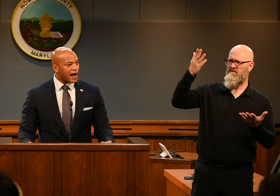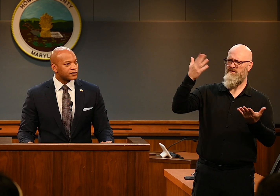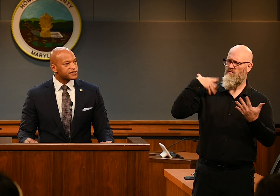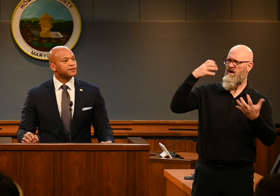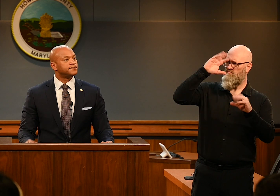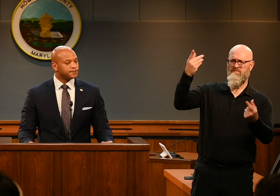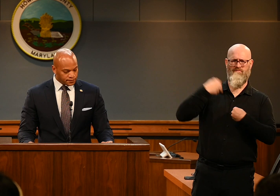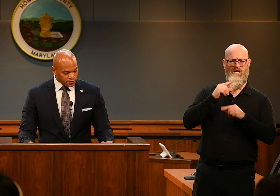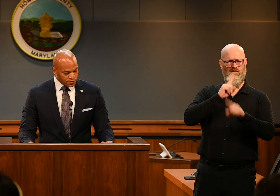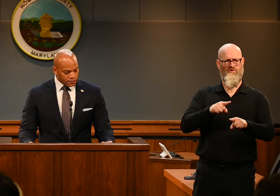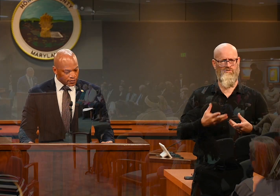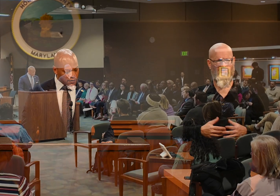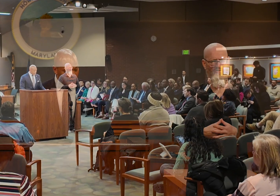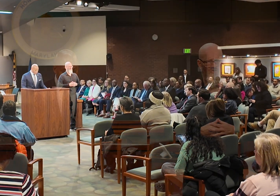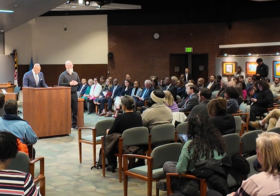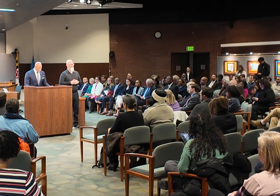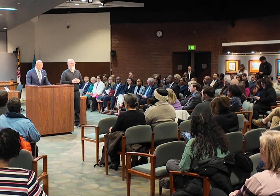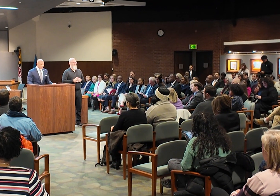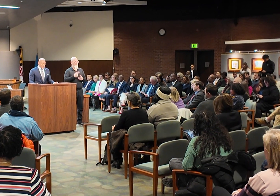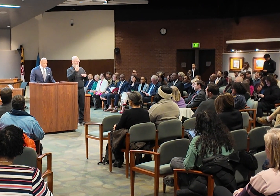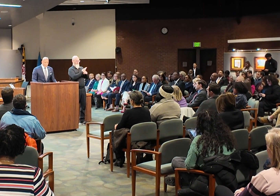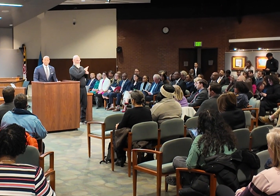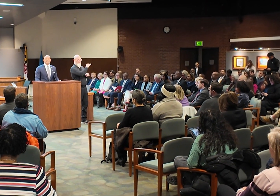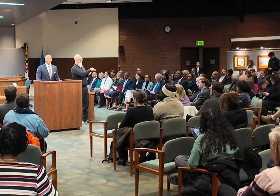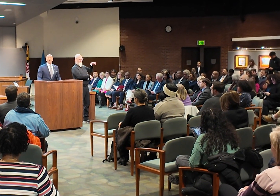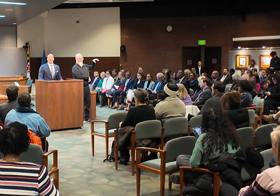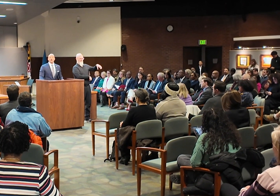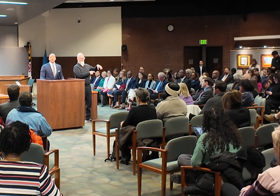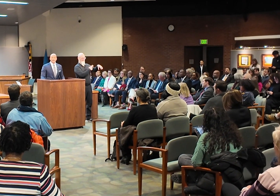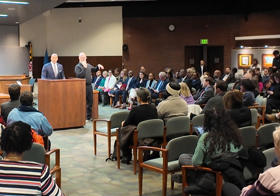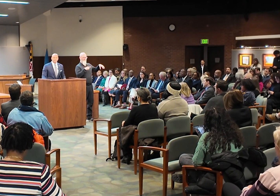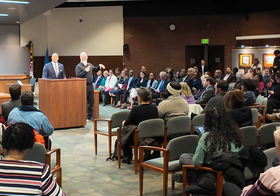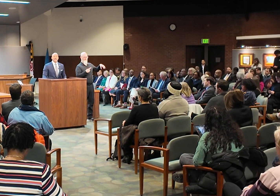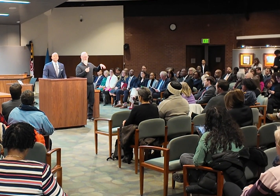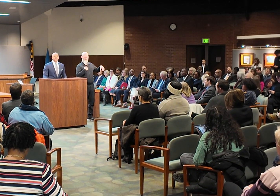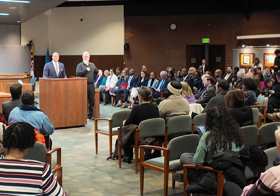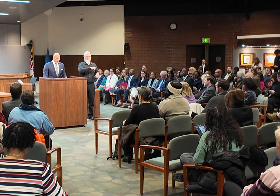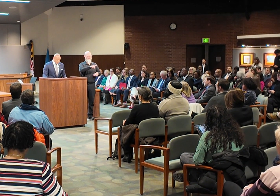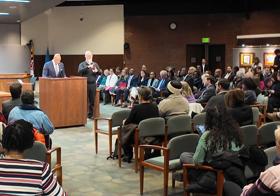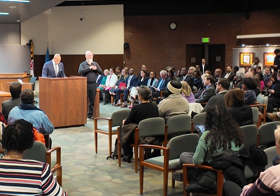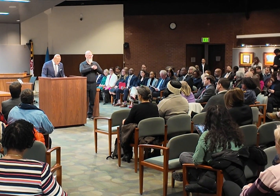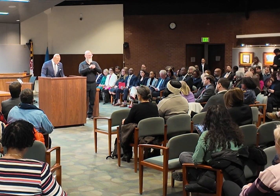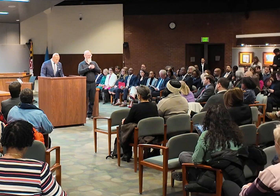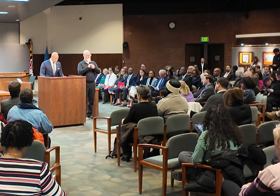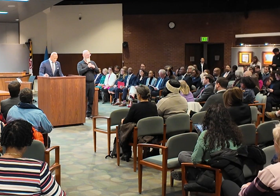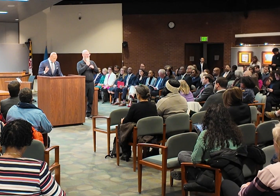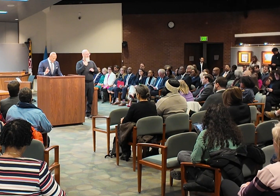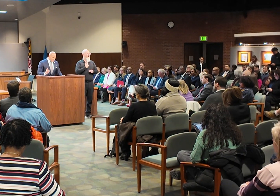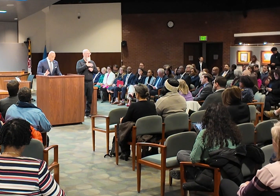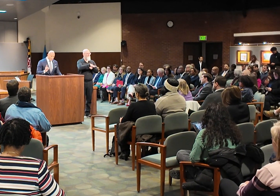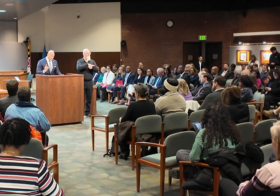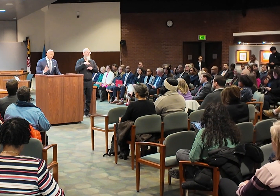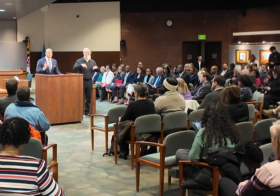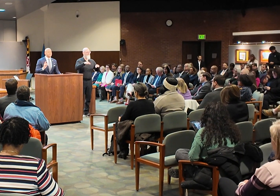that warehouse. And all of us need to work together to safeguard our neighborhoods and safeguard our communities. So